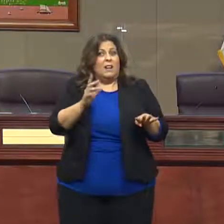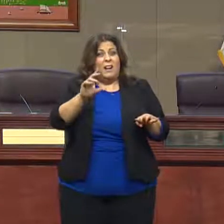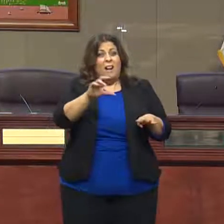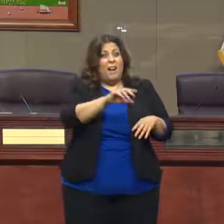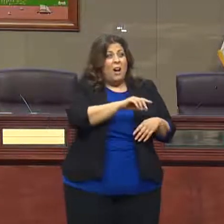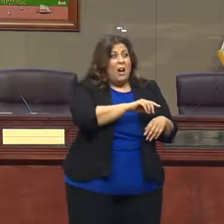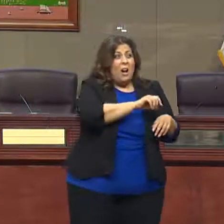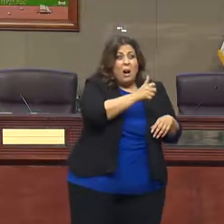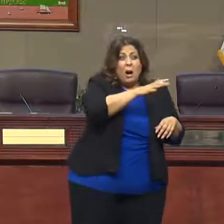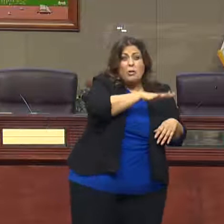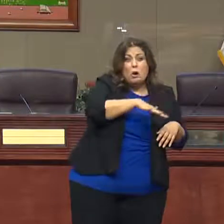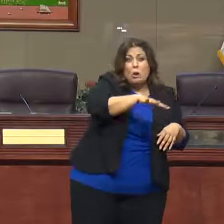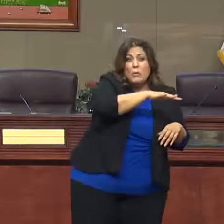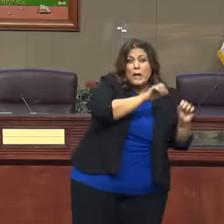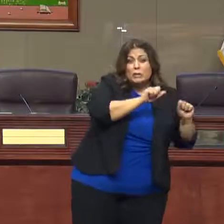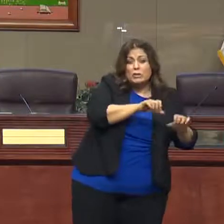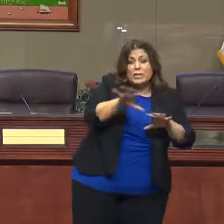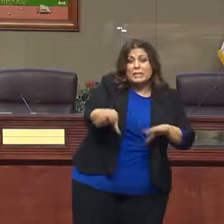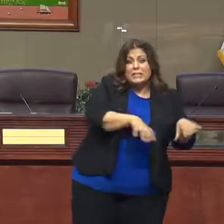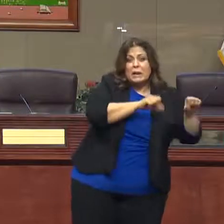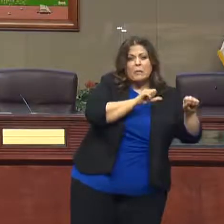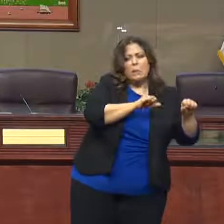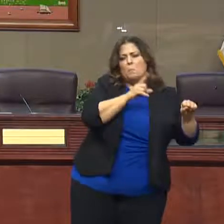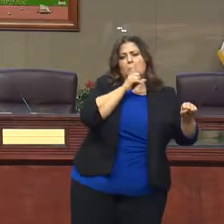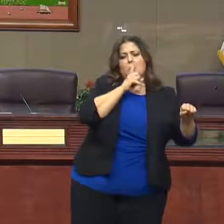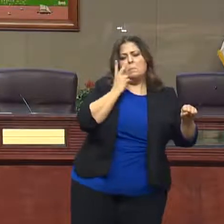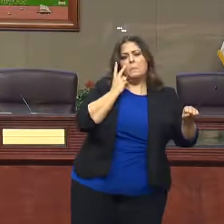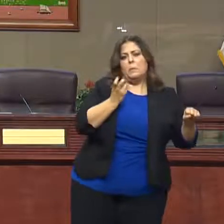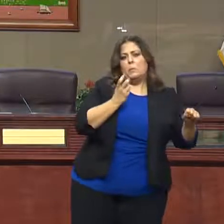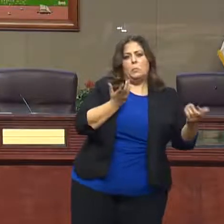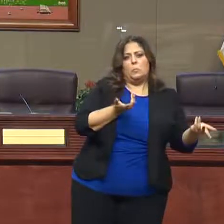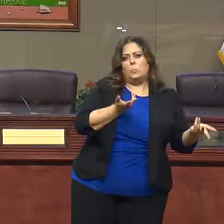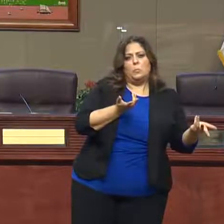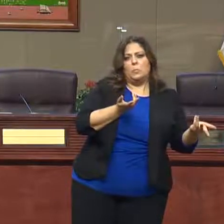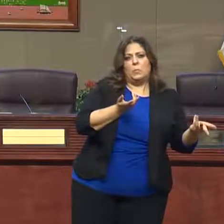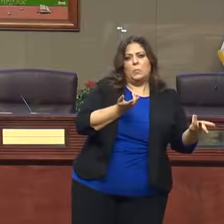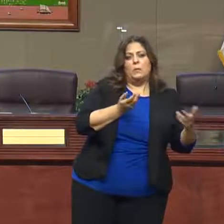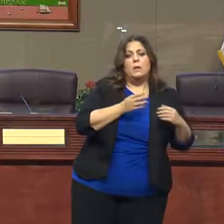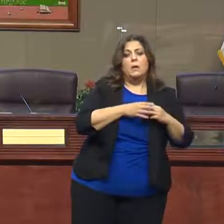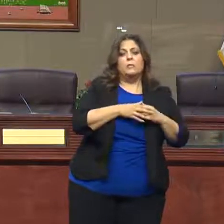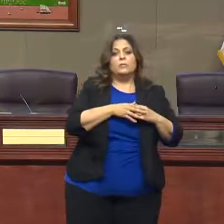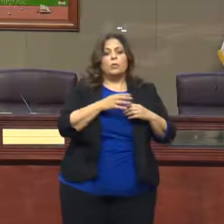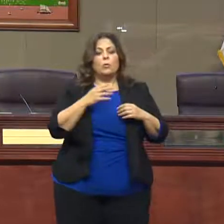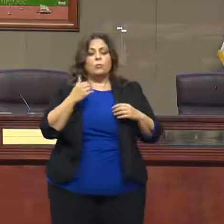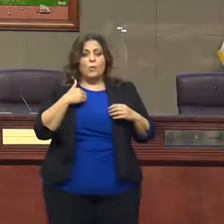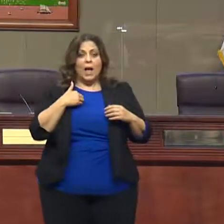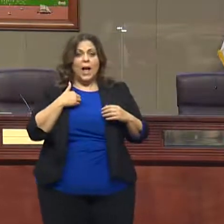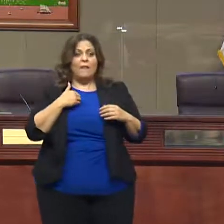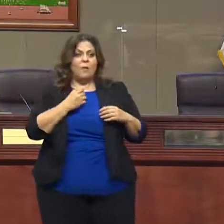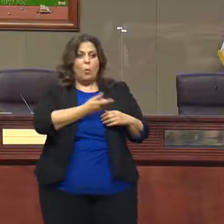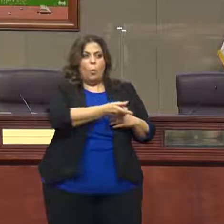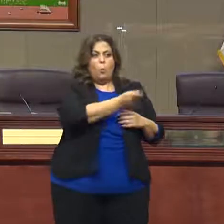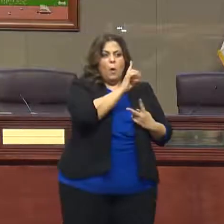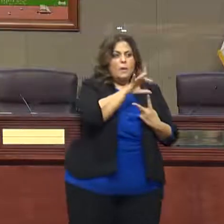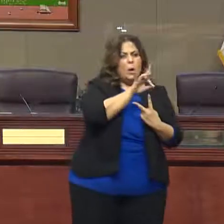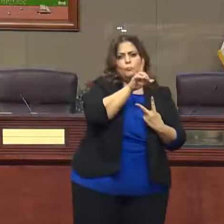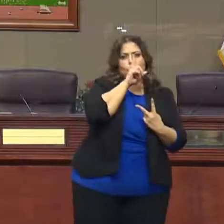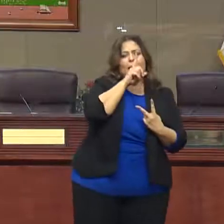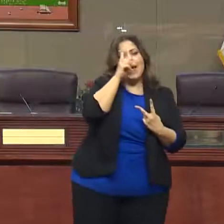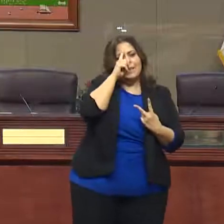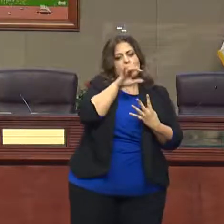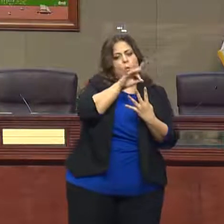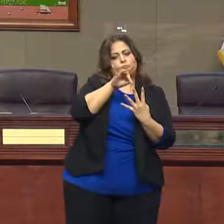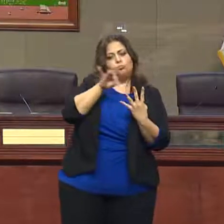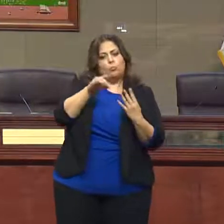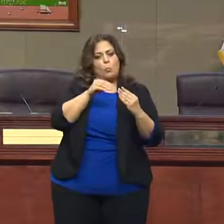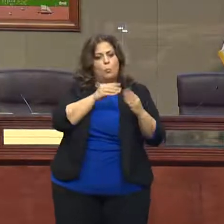that alone, but through, I think, a multi-pronged strategy, we would be able to efficiently deliver